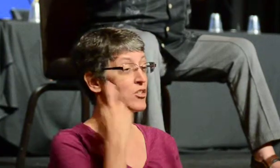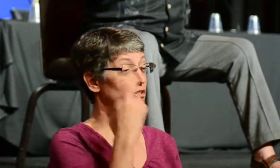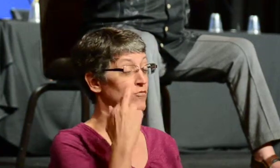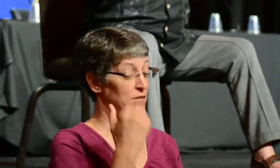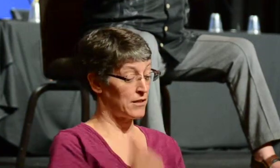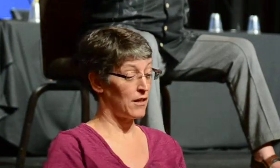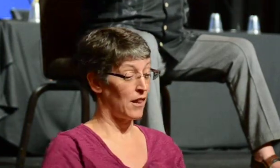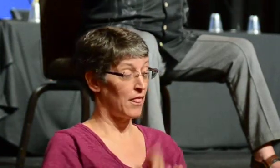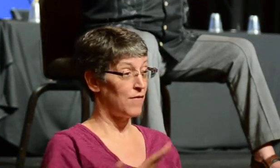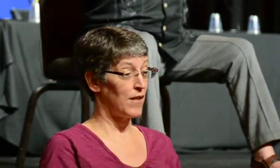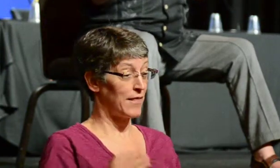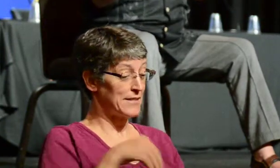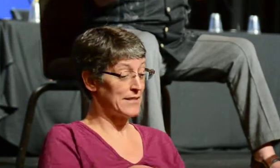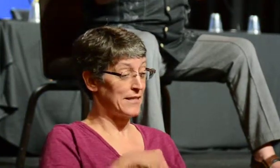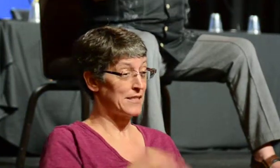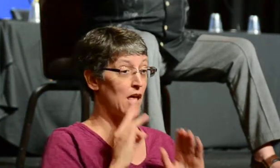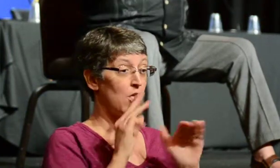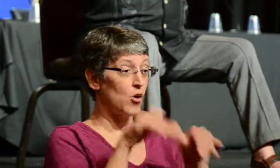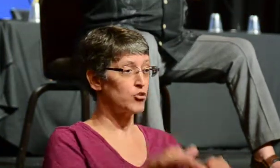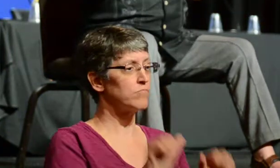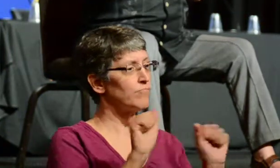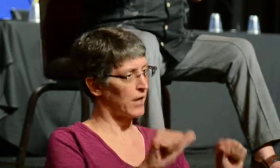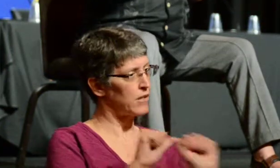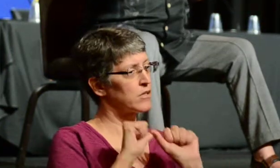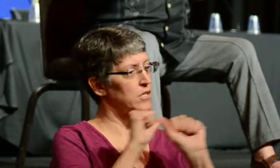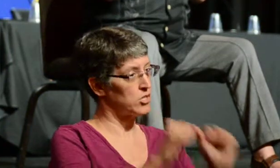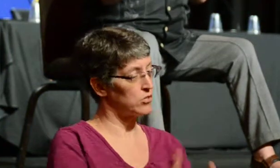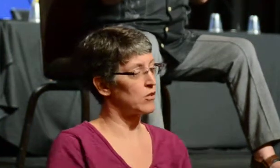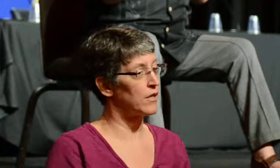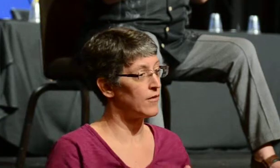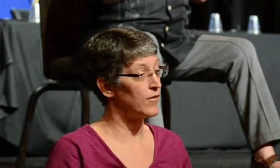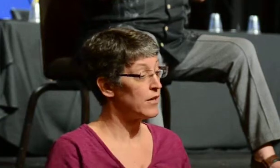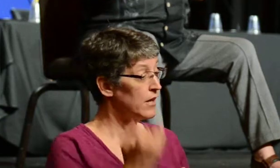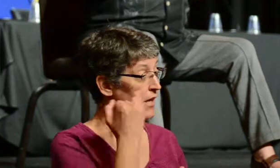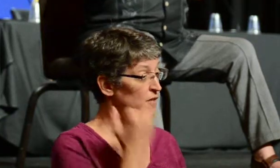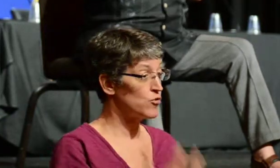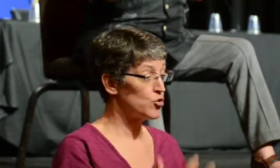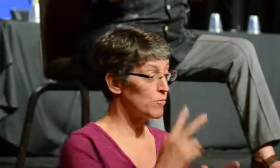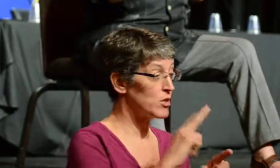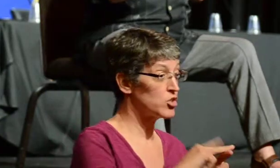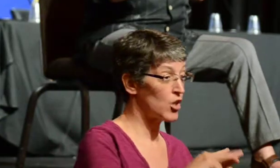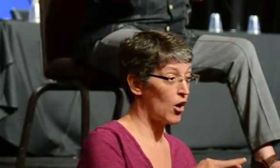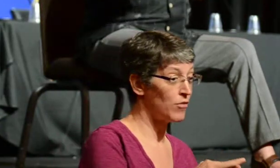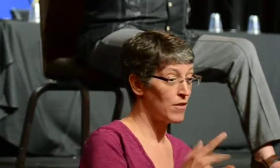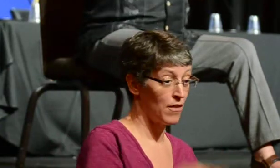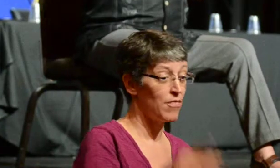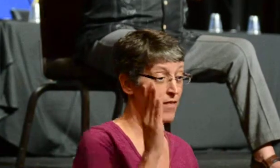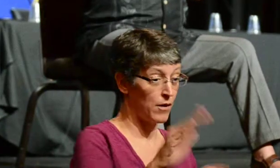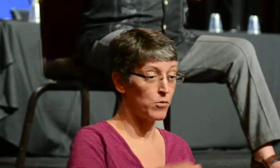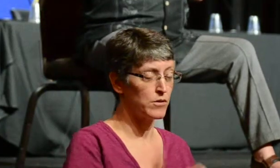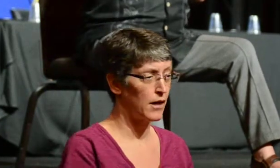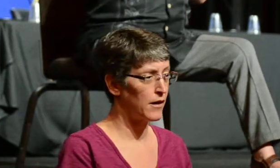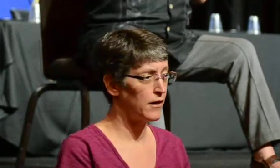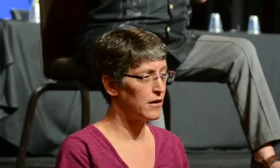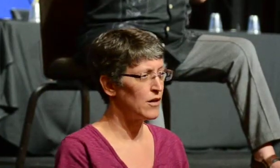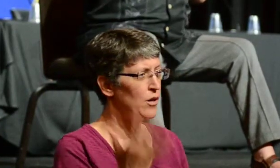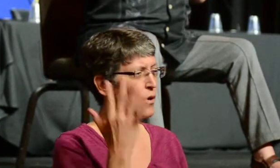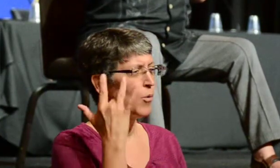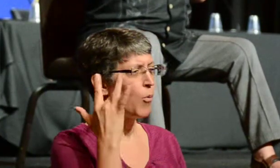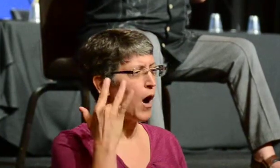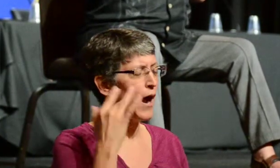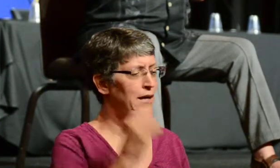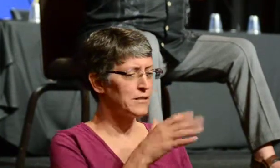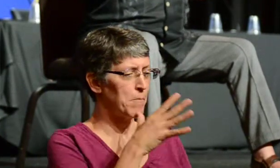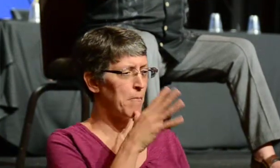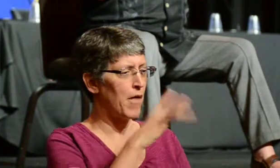living things in the ocean can live. If it's too salty, they die. Why has Gaia,